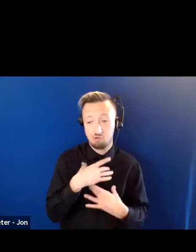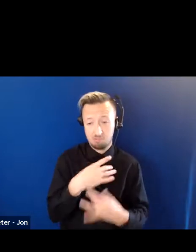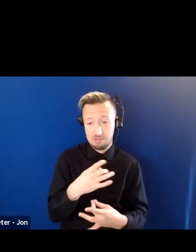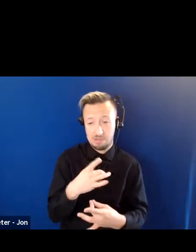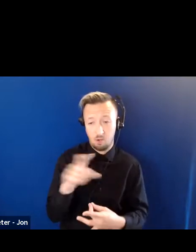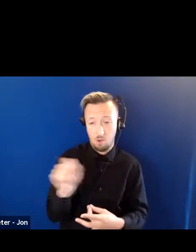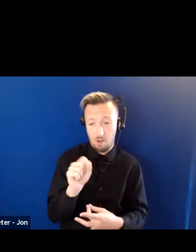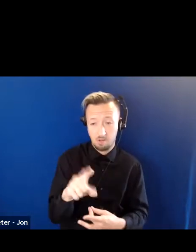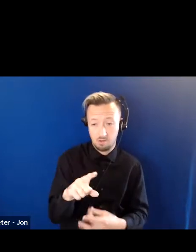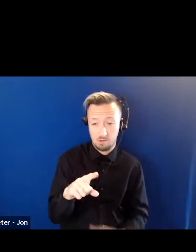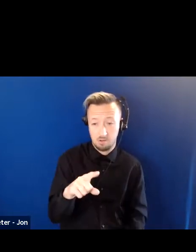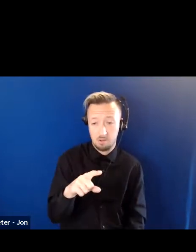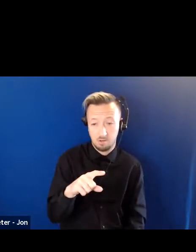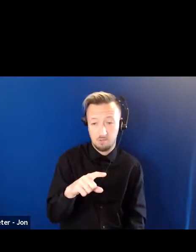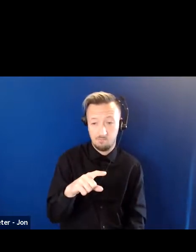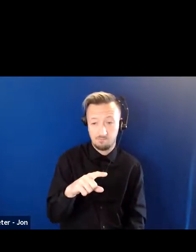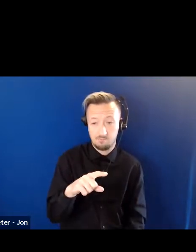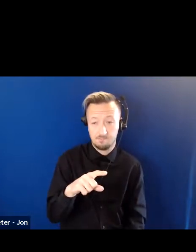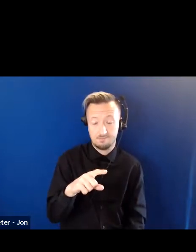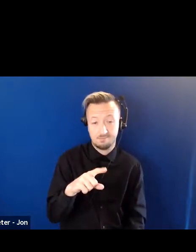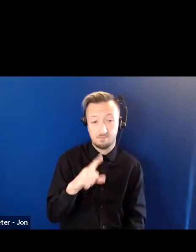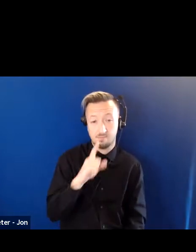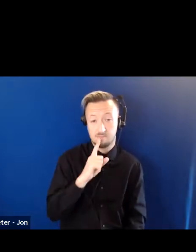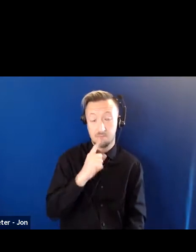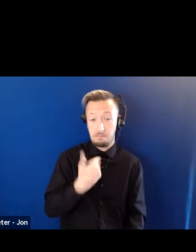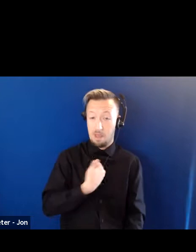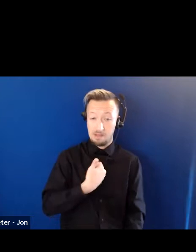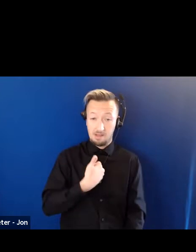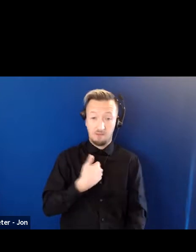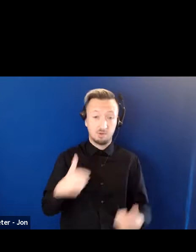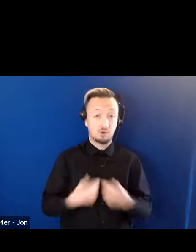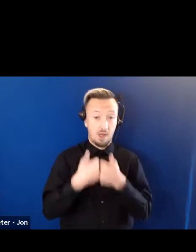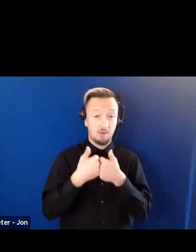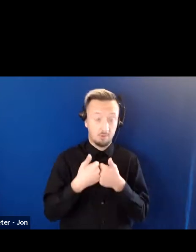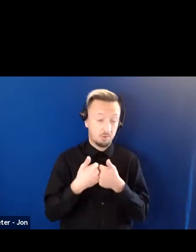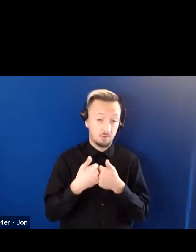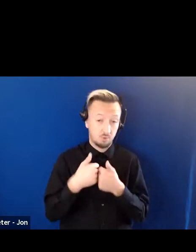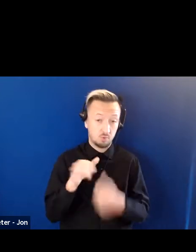And believe it or not, it has been challenging for me myself.